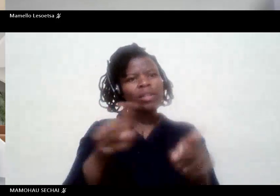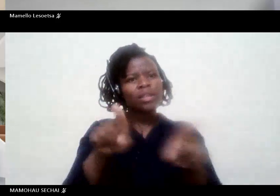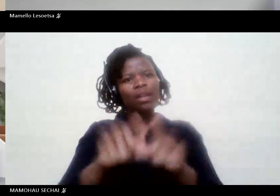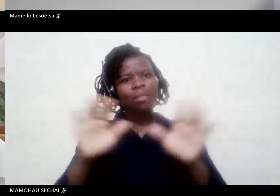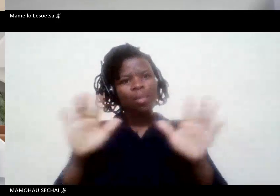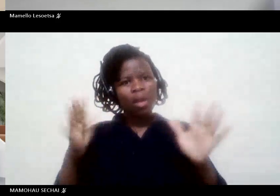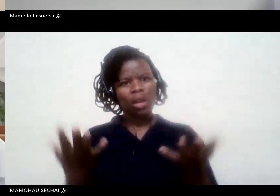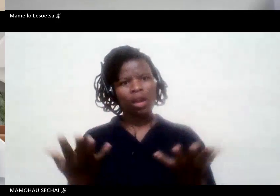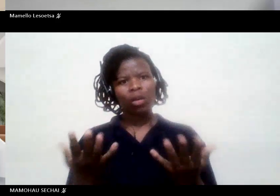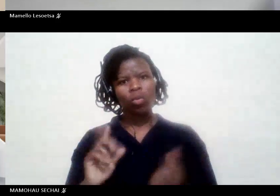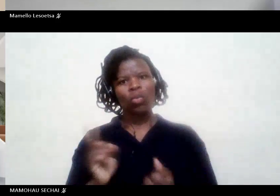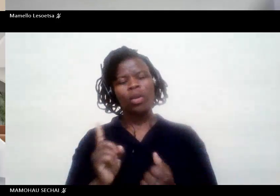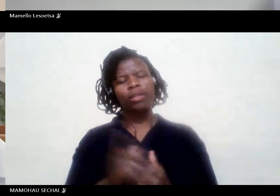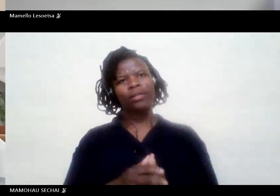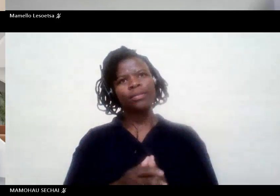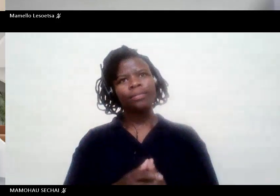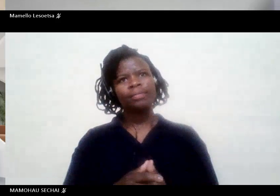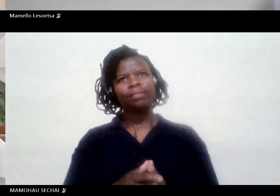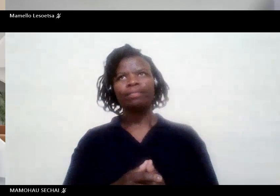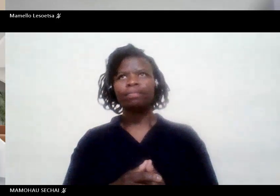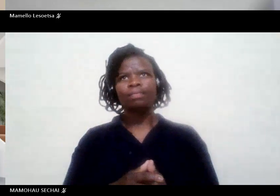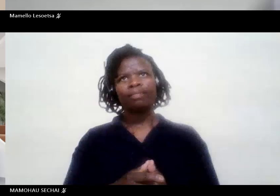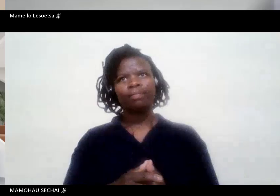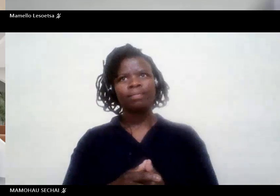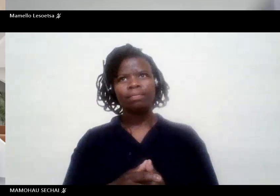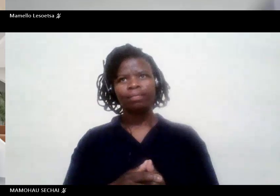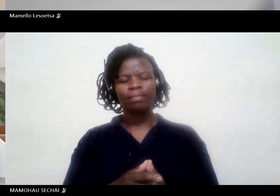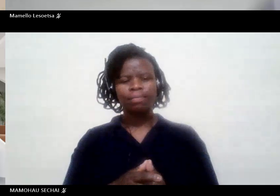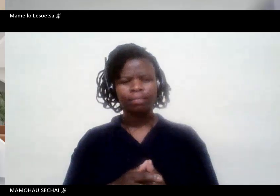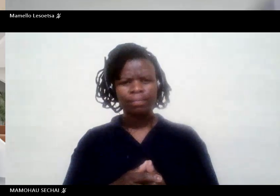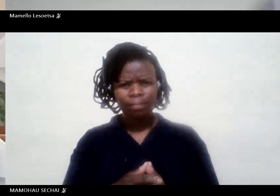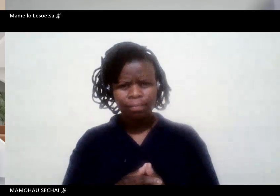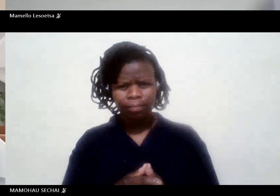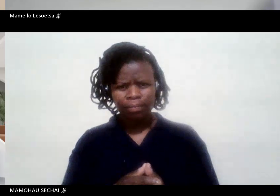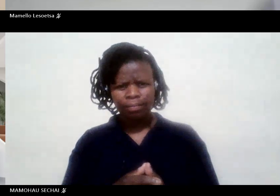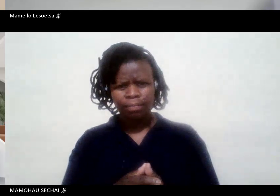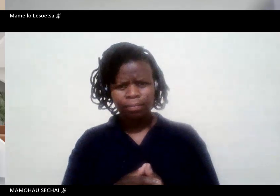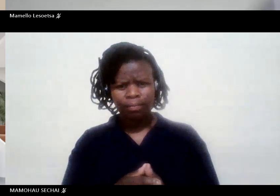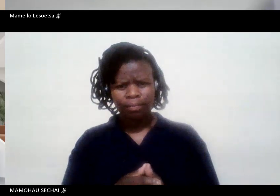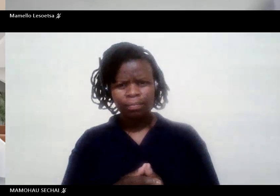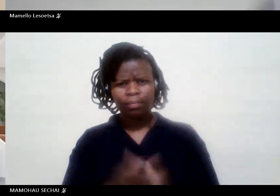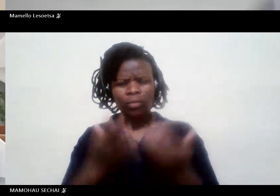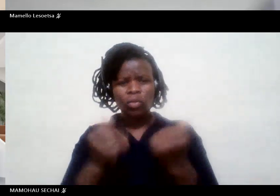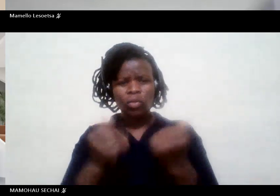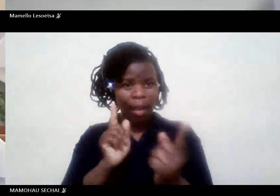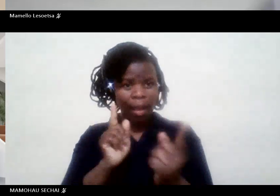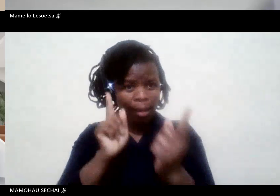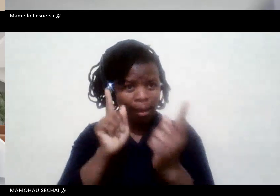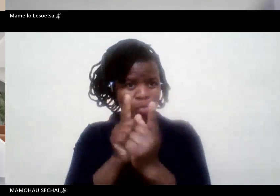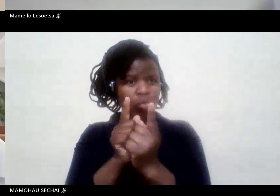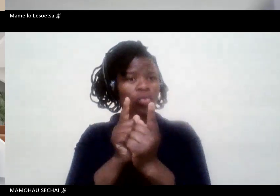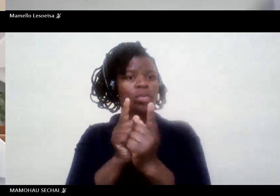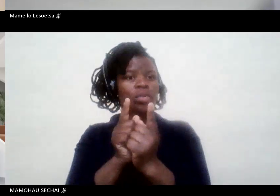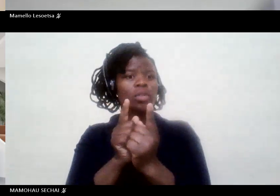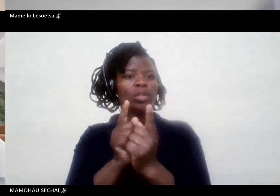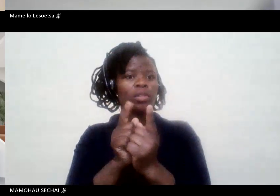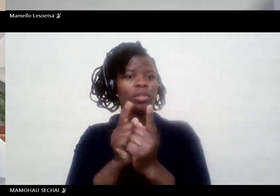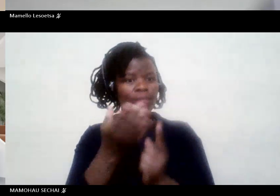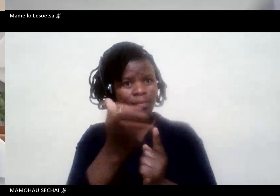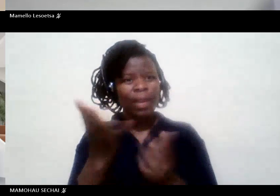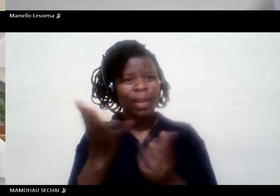what is the school's approach to disability inclusion? Okay, what do they have? Resources they